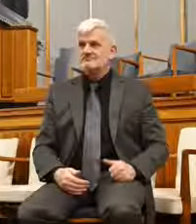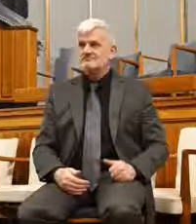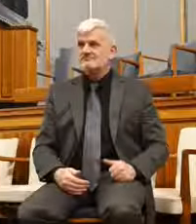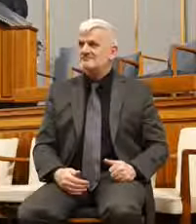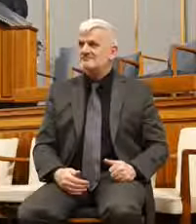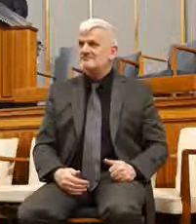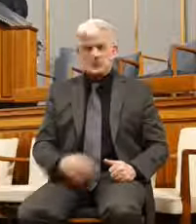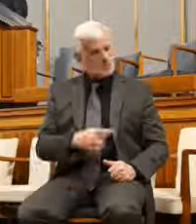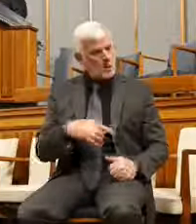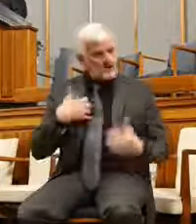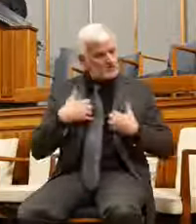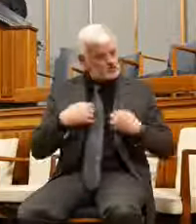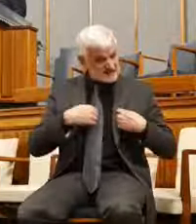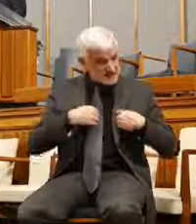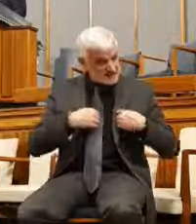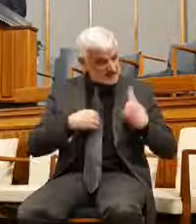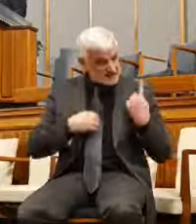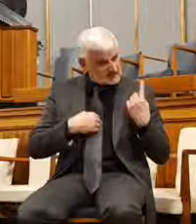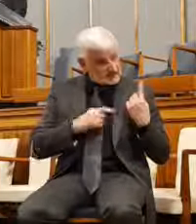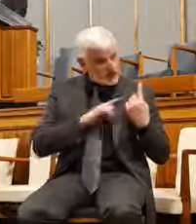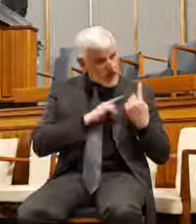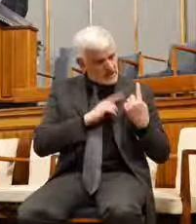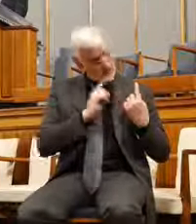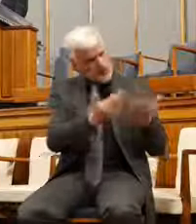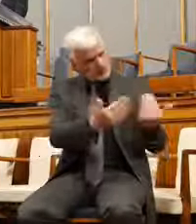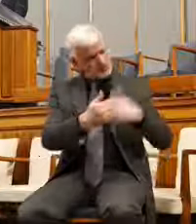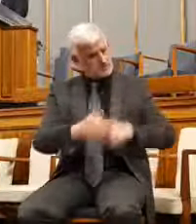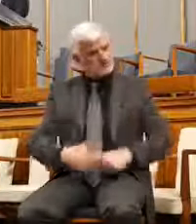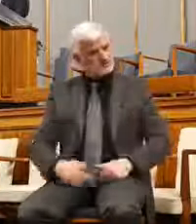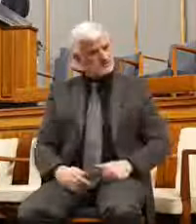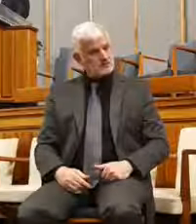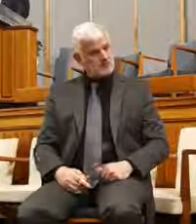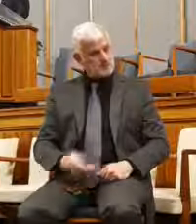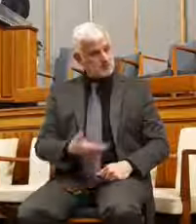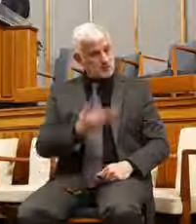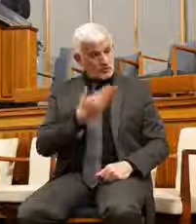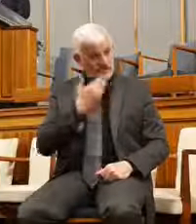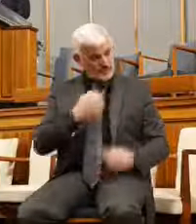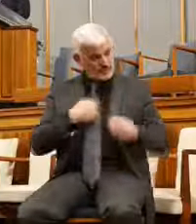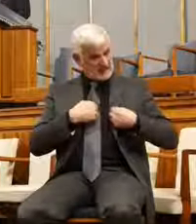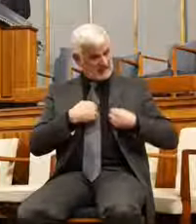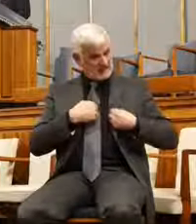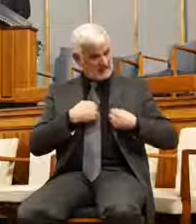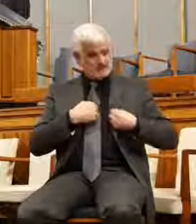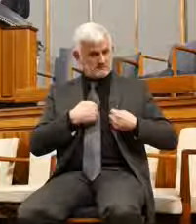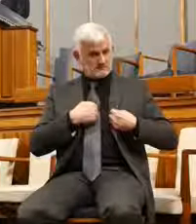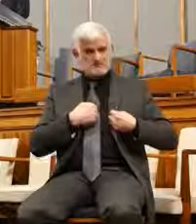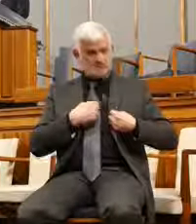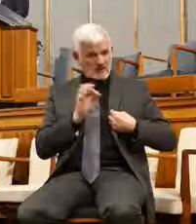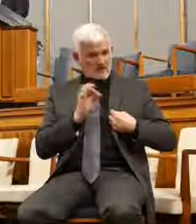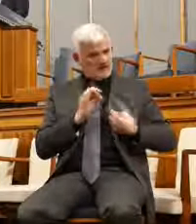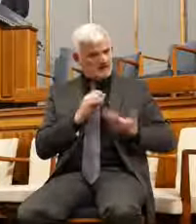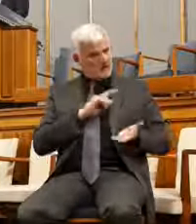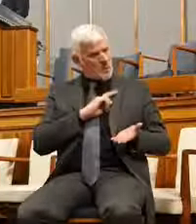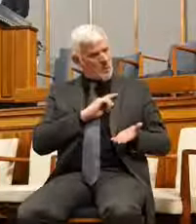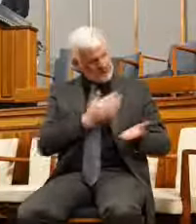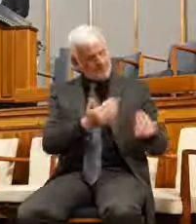being interested in me, for not being thankful for all that I've done and given to you. Come